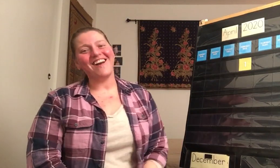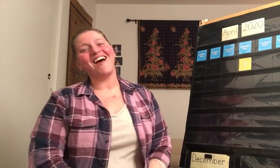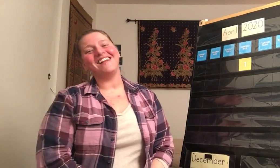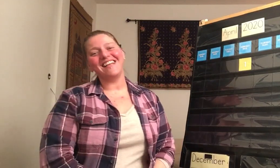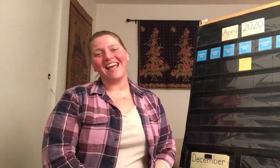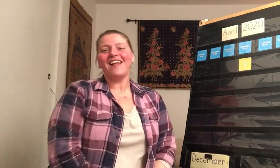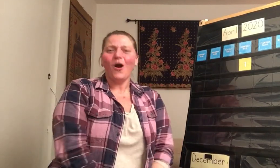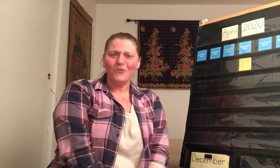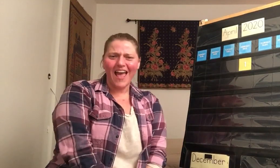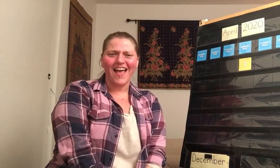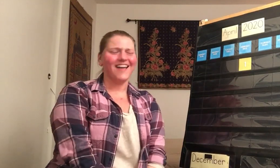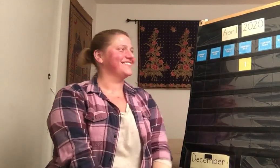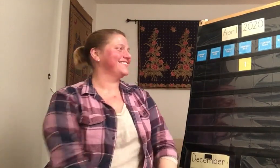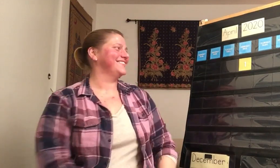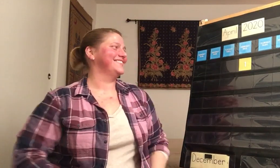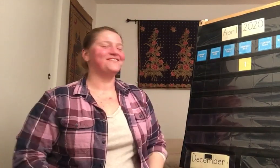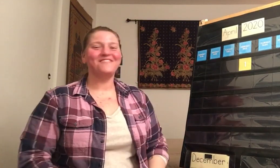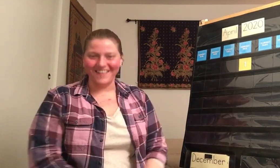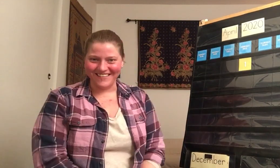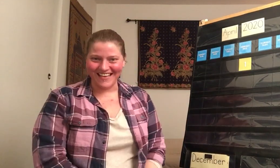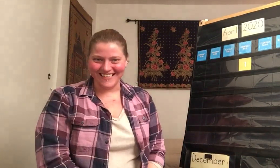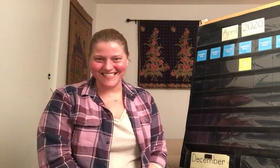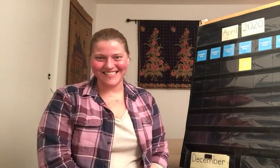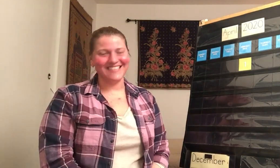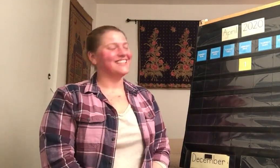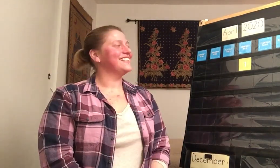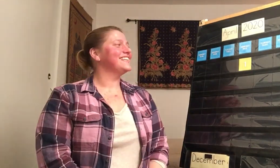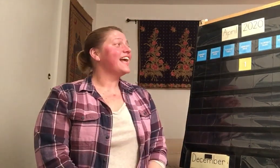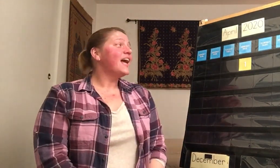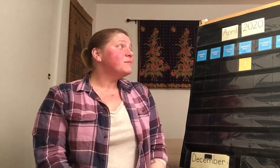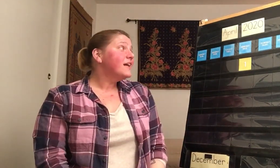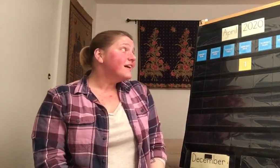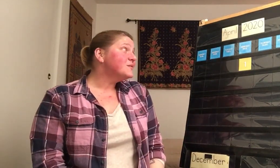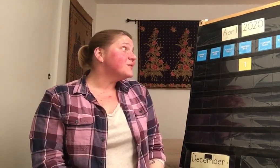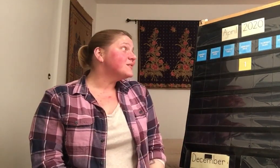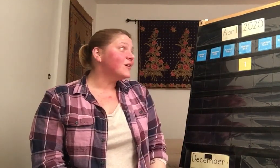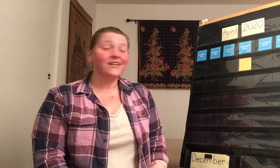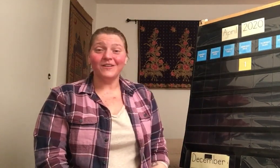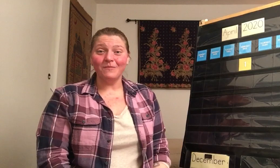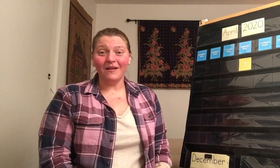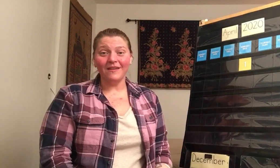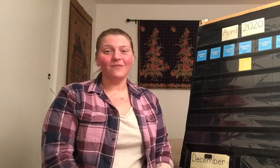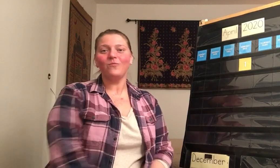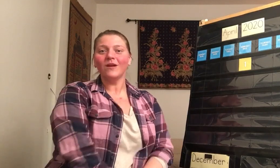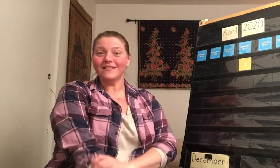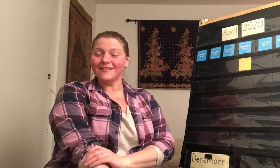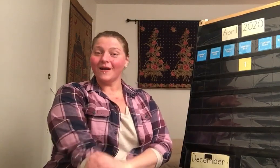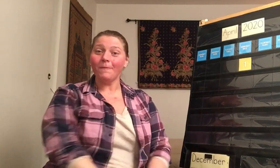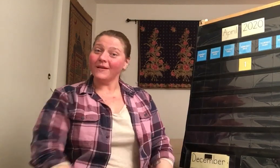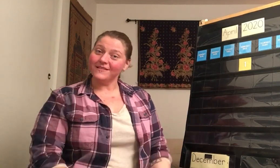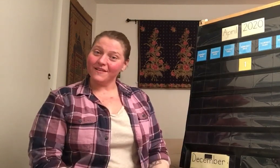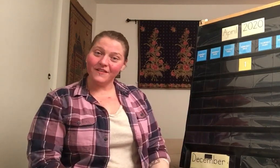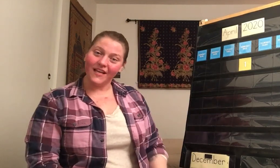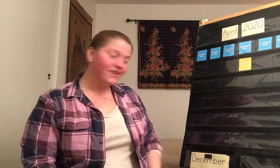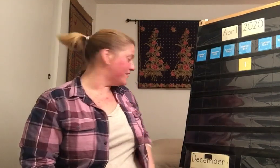start again. Oh yeah! Very nice. And because we're starting a new month, we're going to sing our Months of the Year